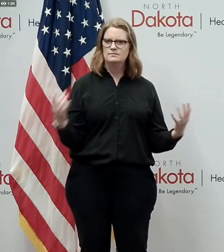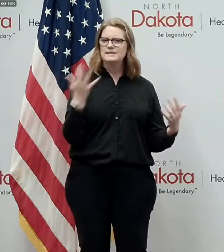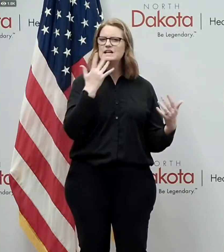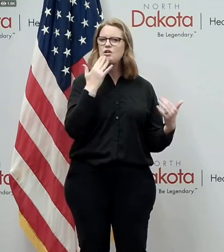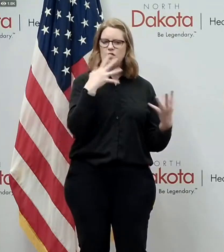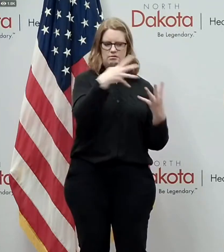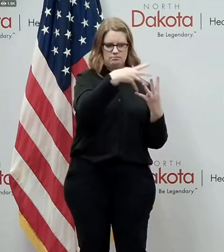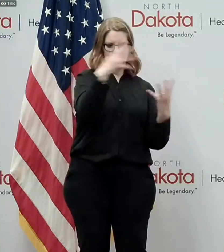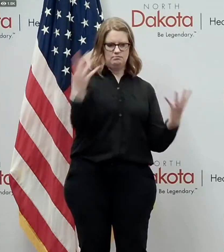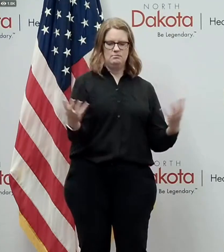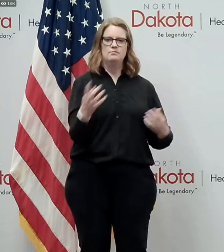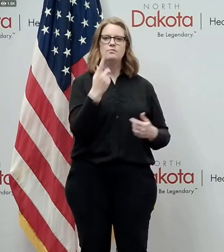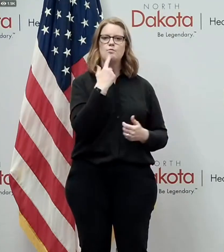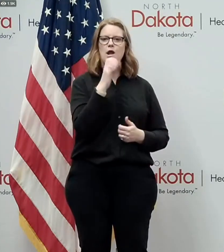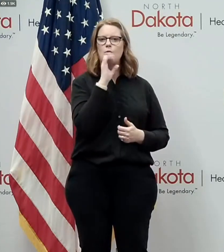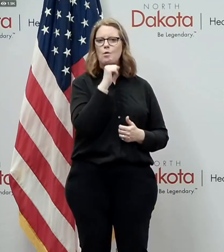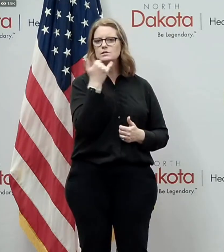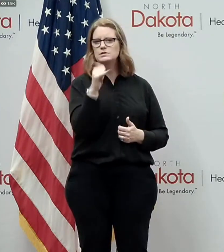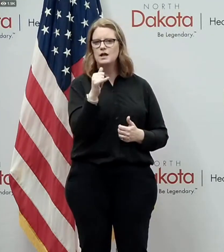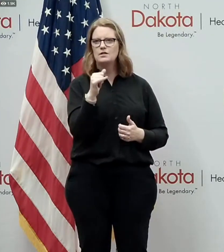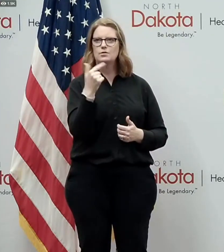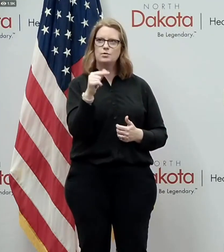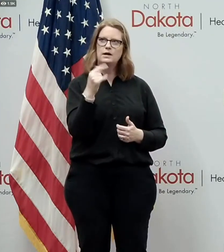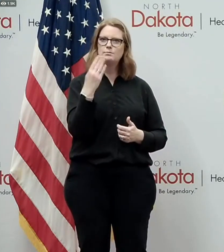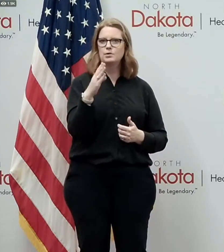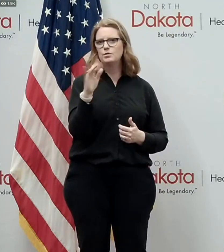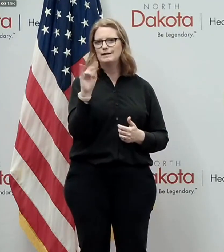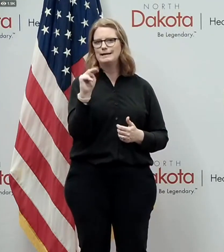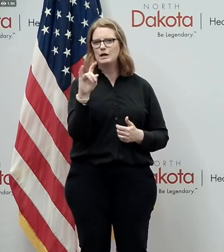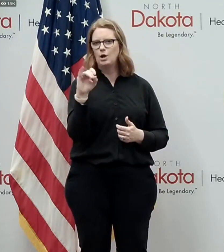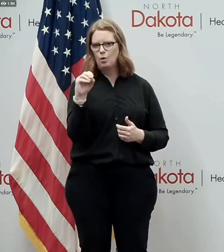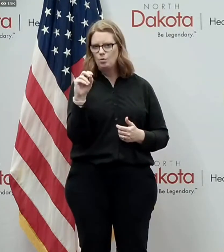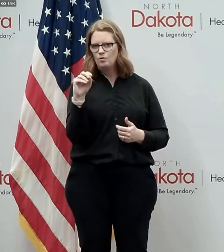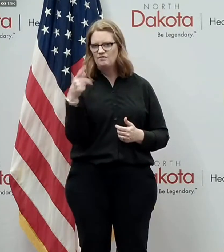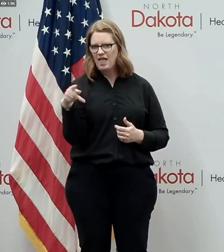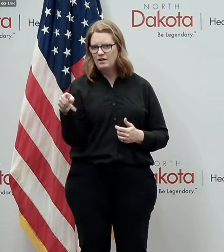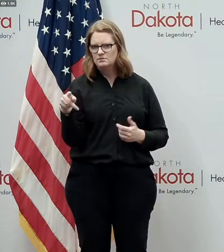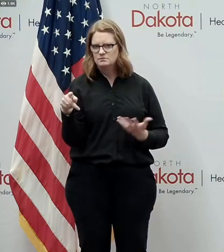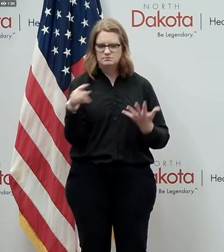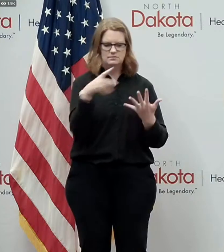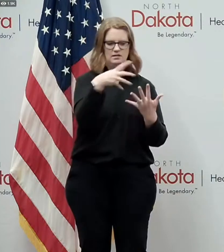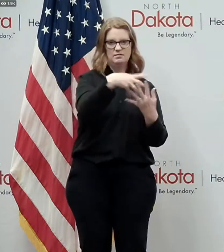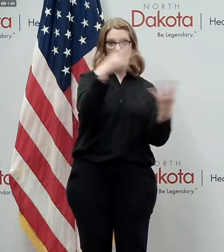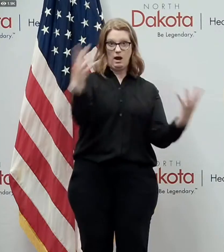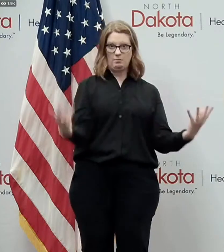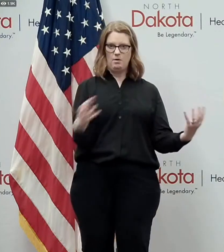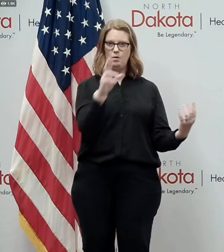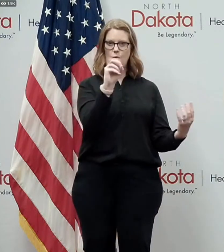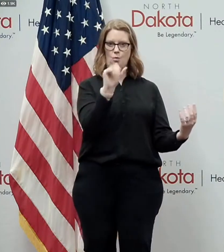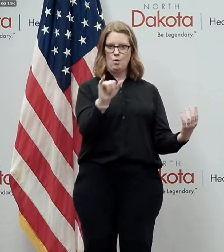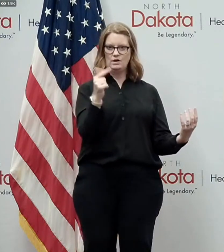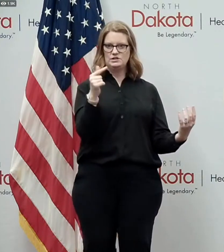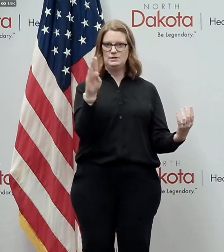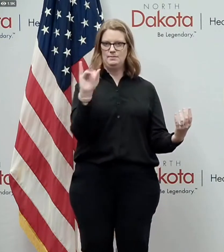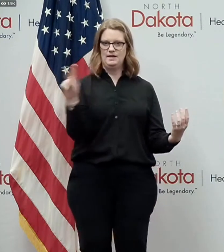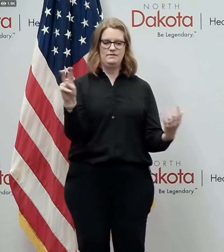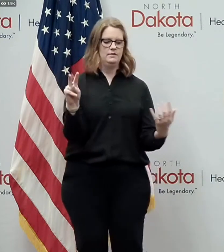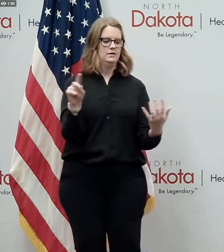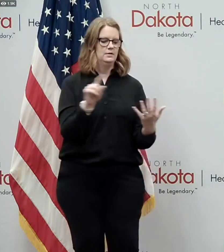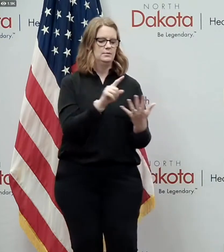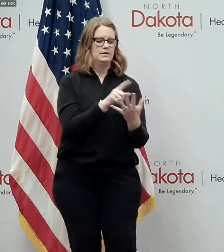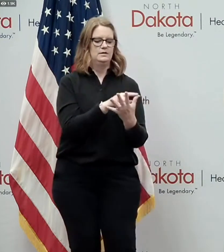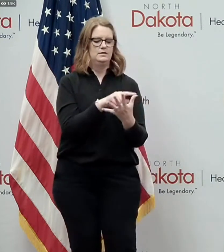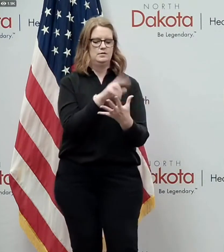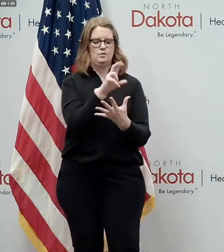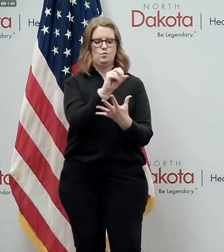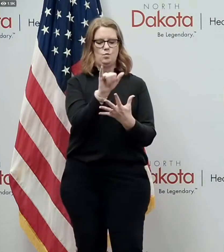spectrum, red, orange, yellow, green, blue, indigo, violet. So anyway, we ended up using the first 5 of those. So we got